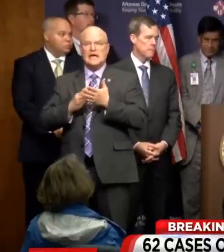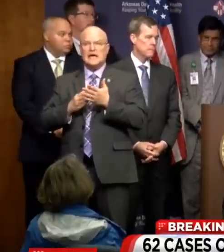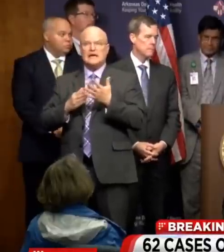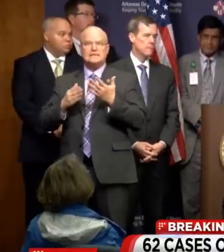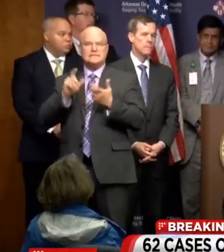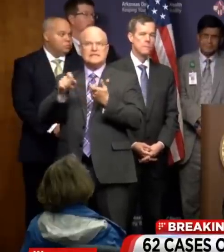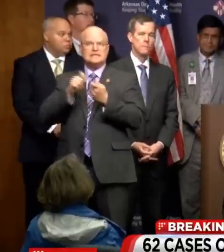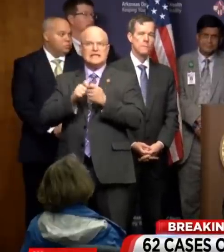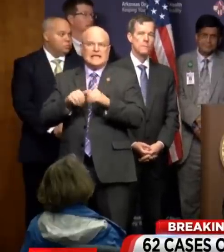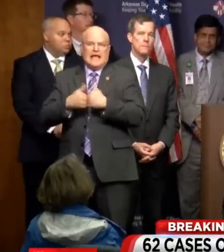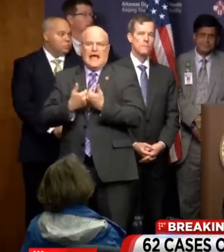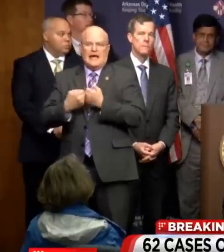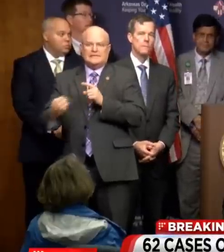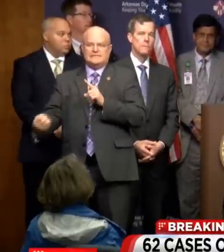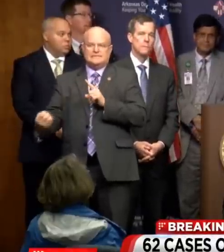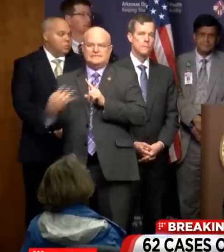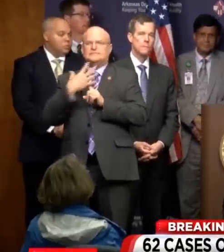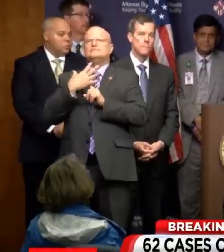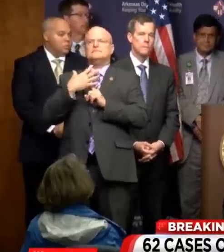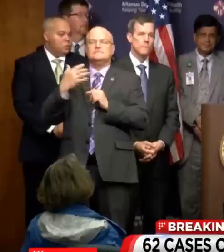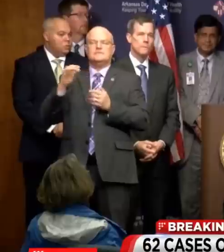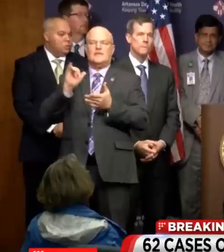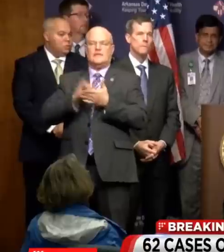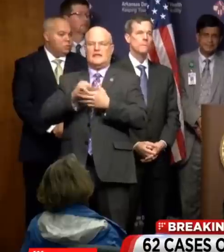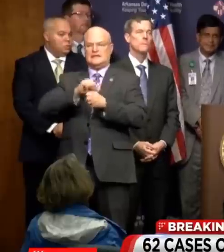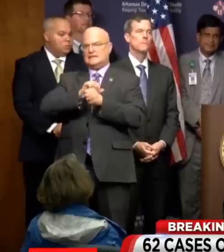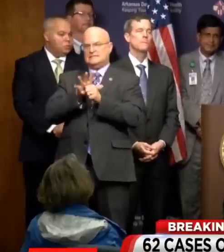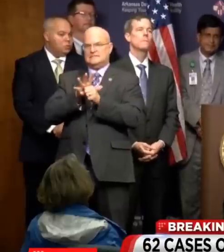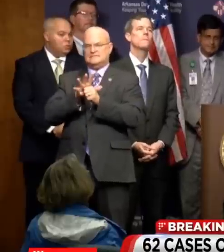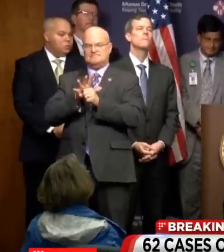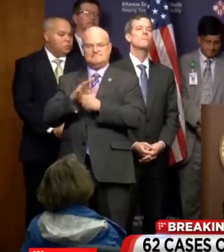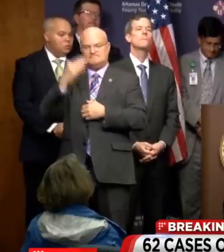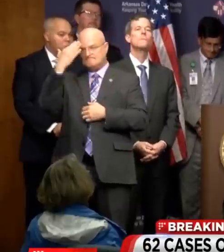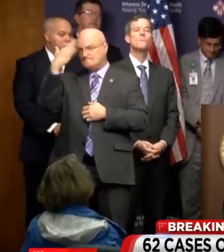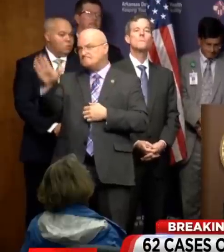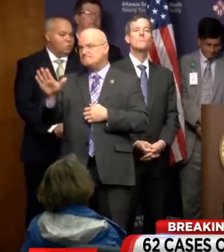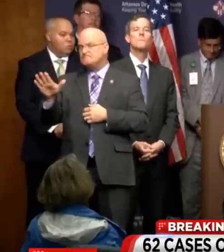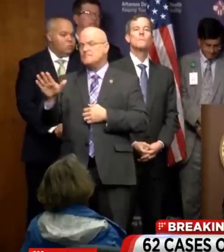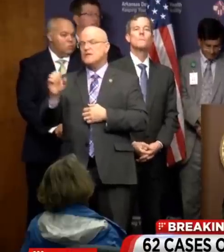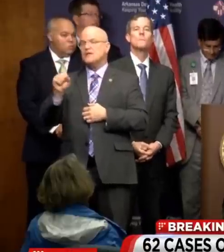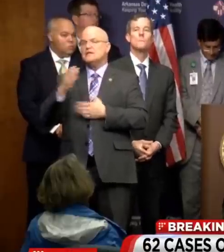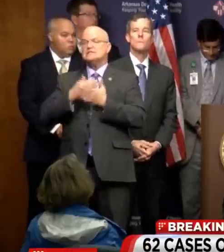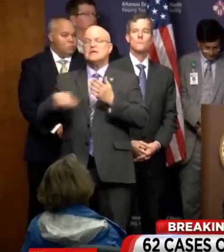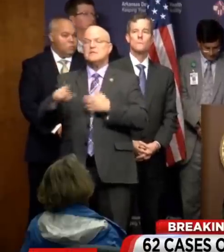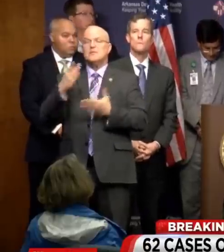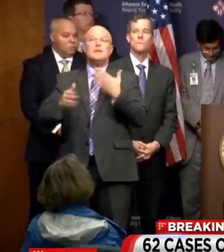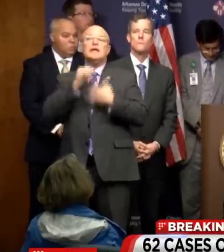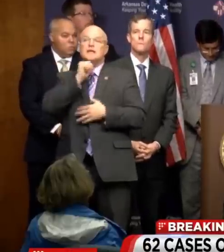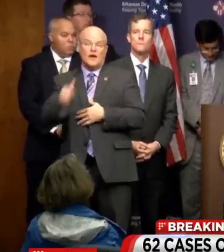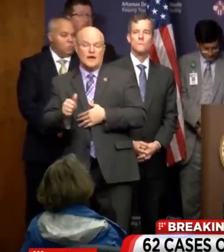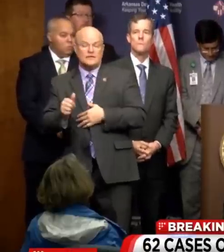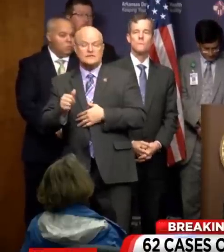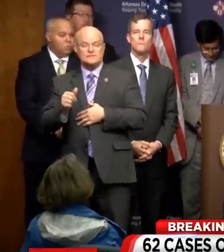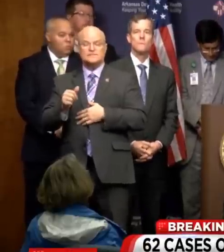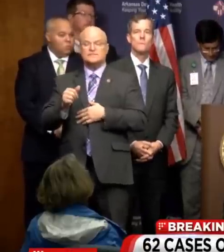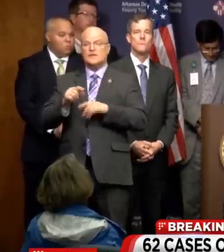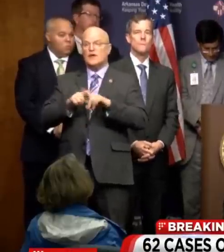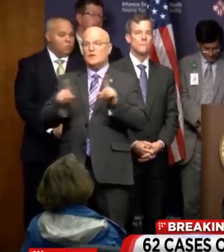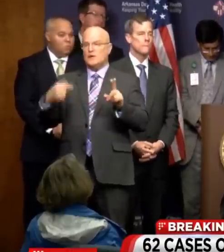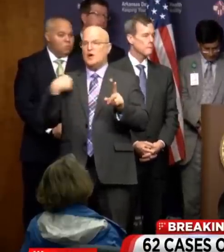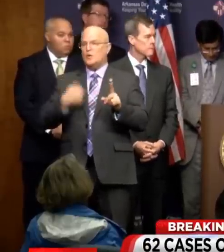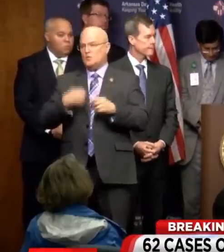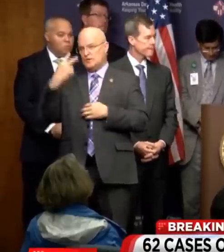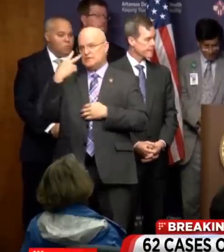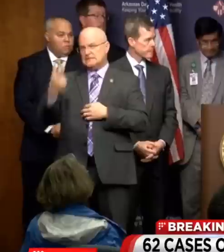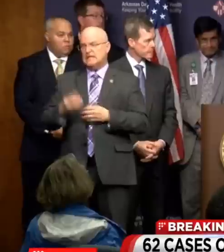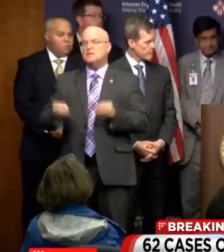yet know exactly how they acquired their infection, and some of them we may not. But we're